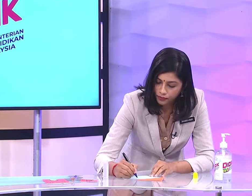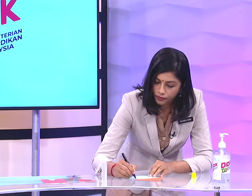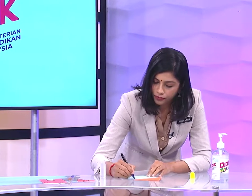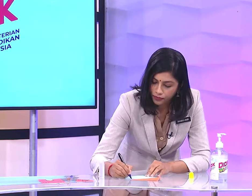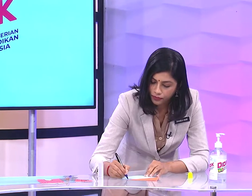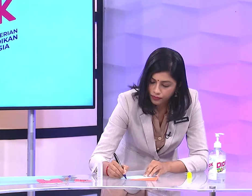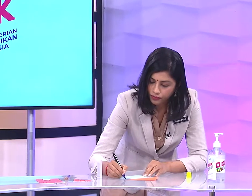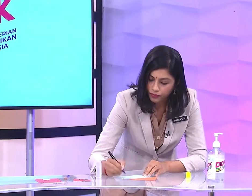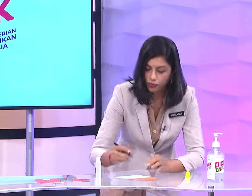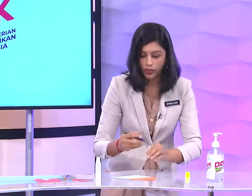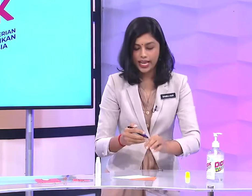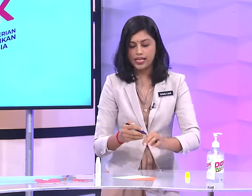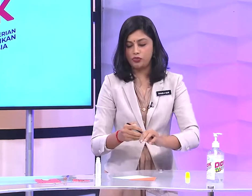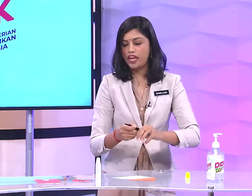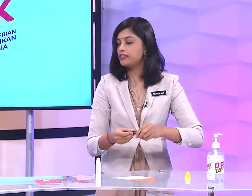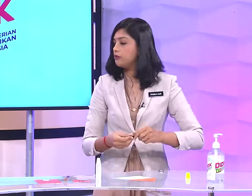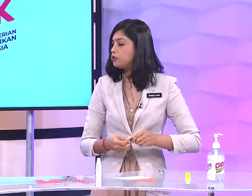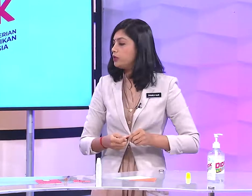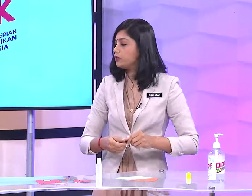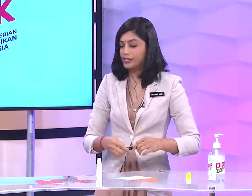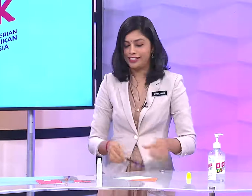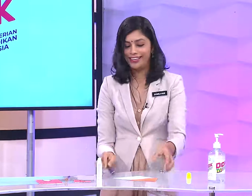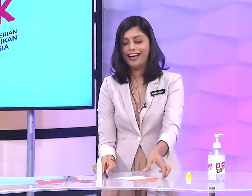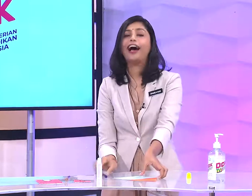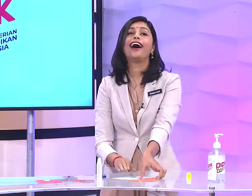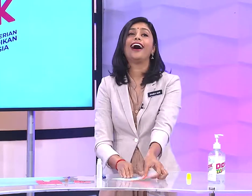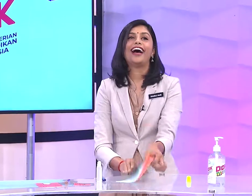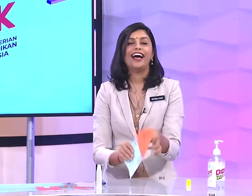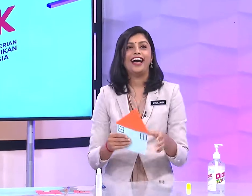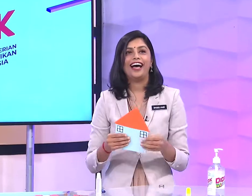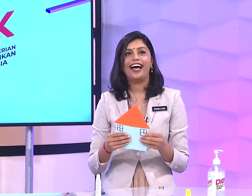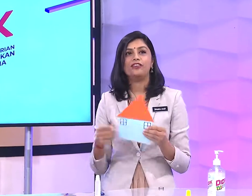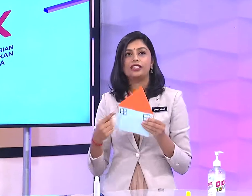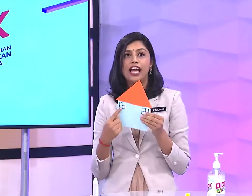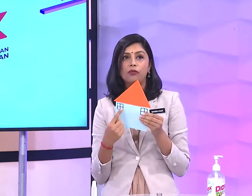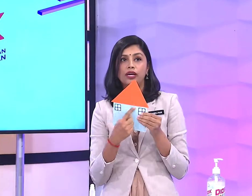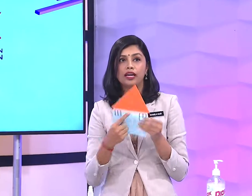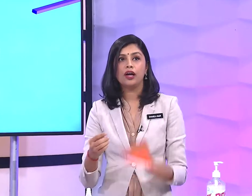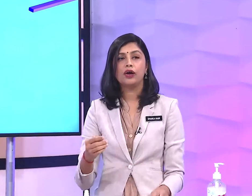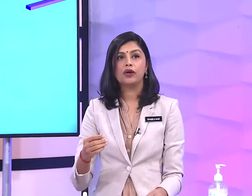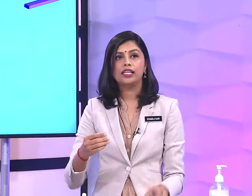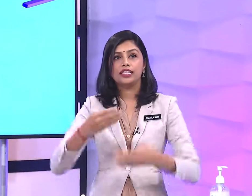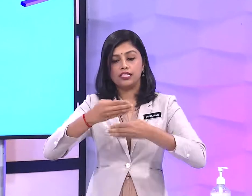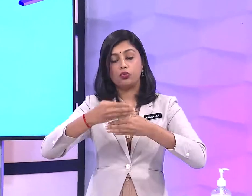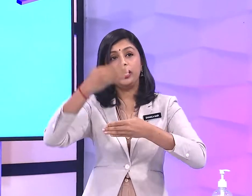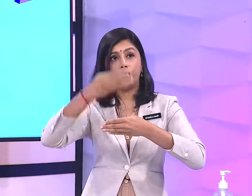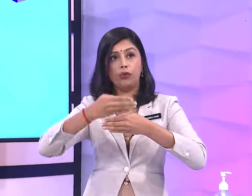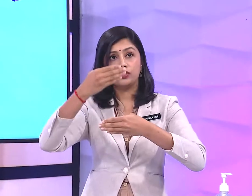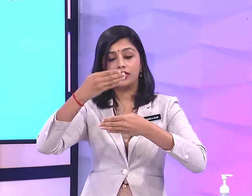I have two windows. Yes, we have same two windows. Okay. you see this is windows,